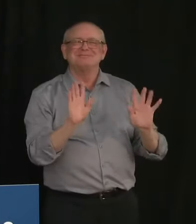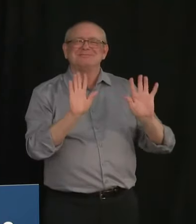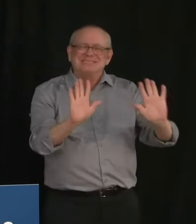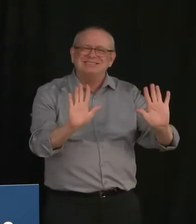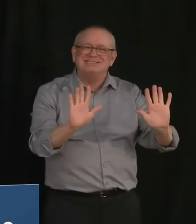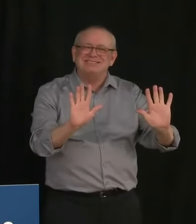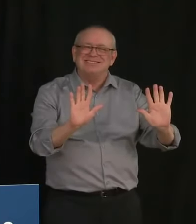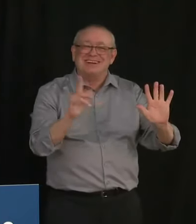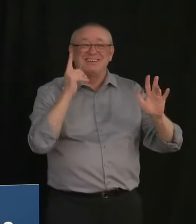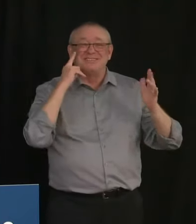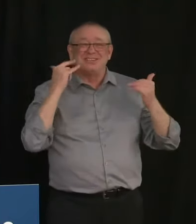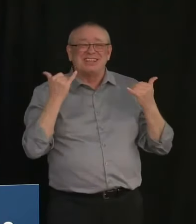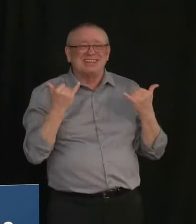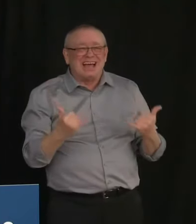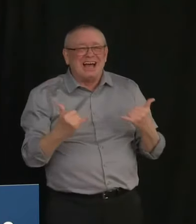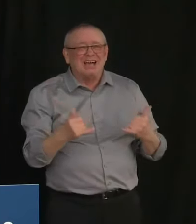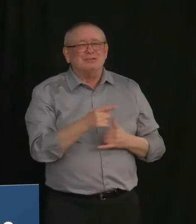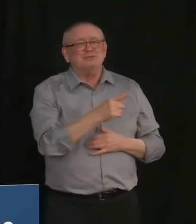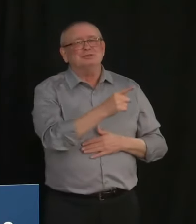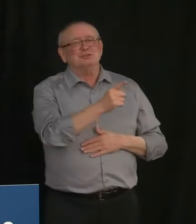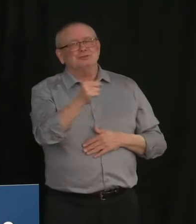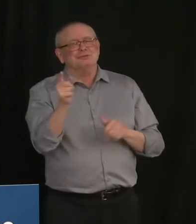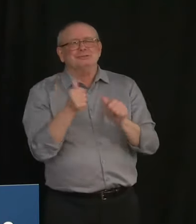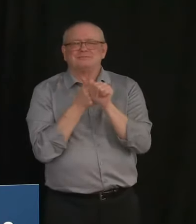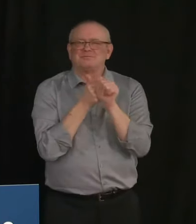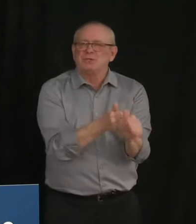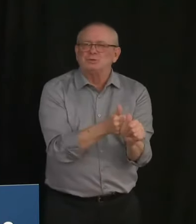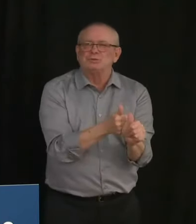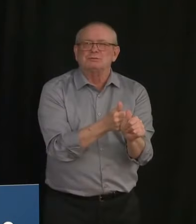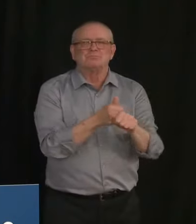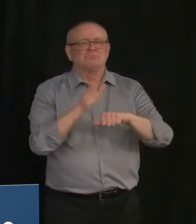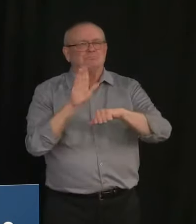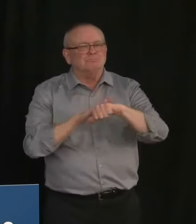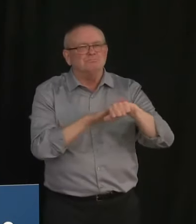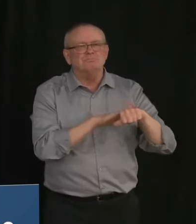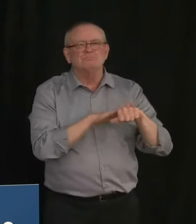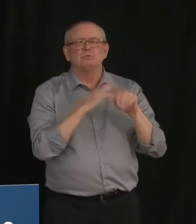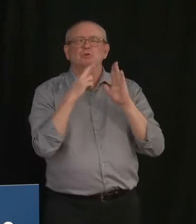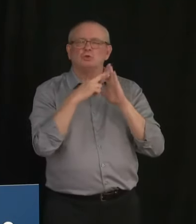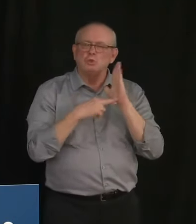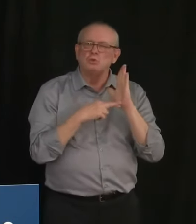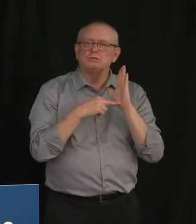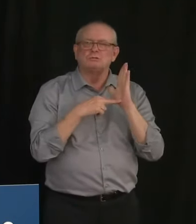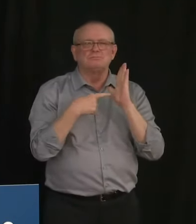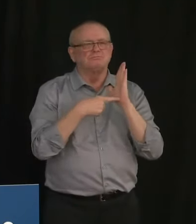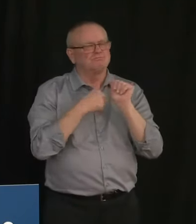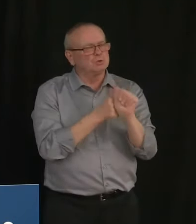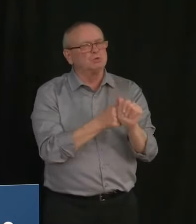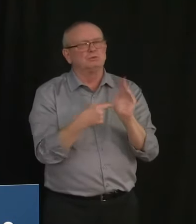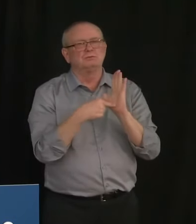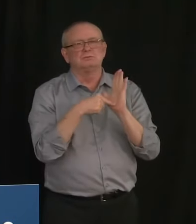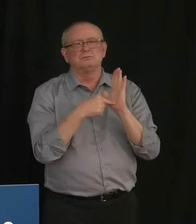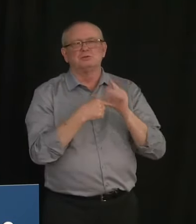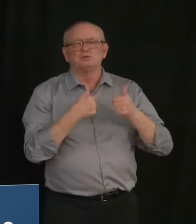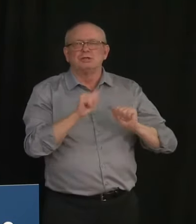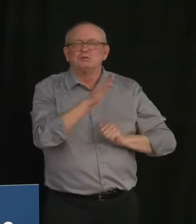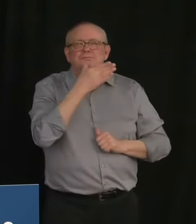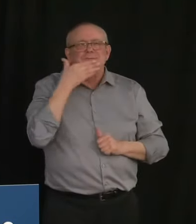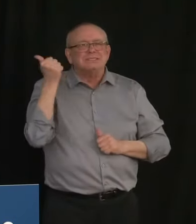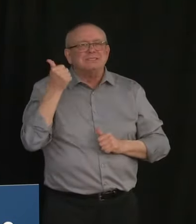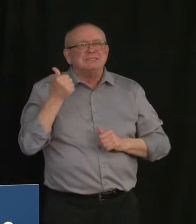to be extra serious about following the guidance and measures in place and to work extra hard to prevent this virus from